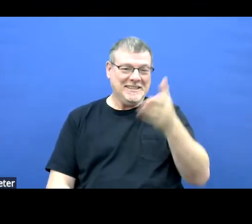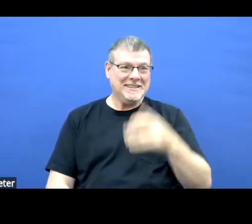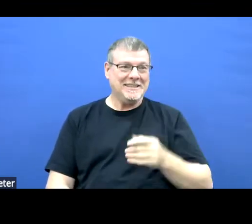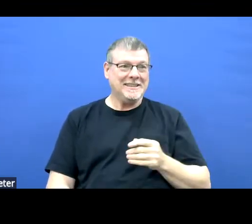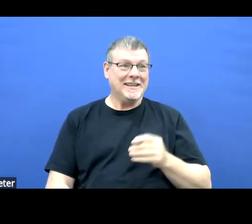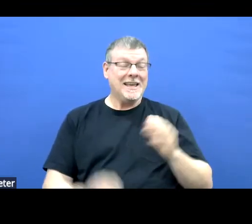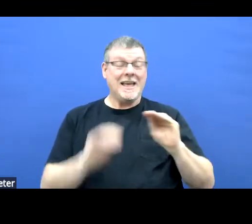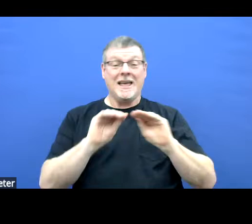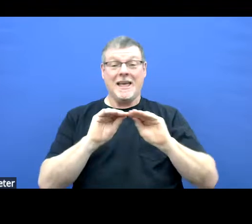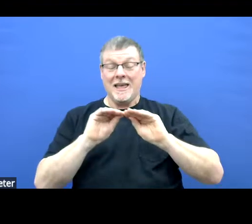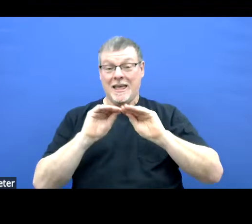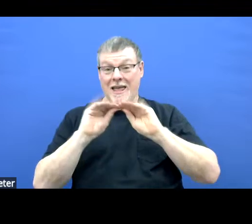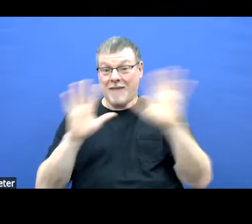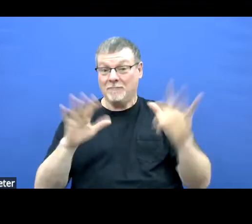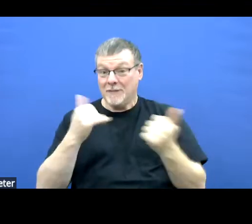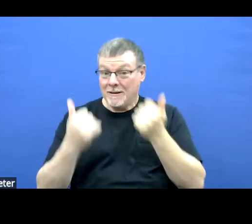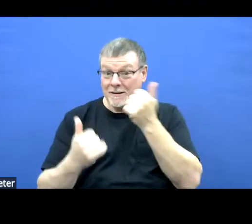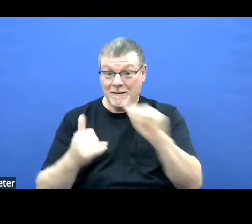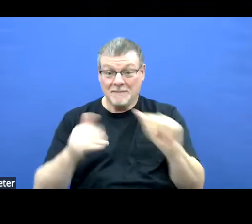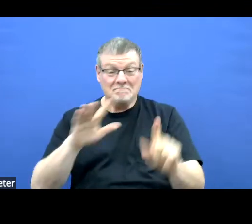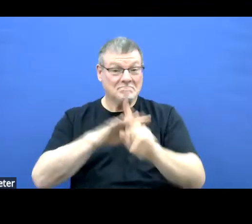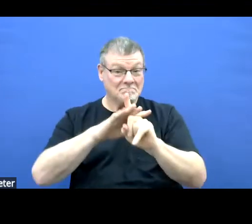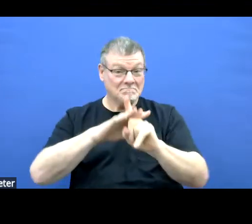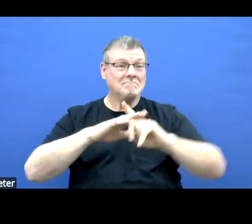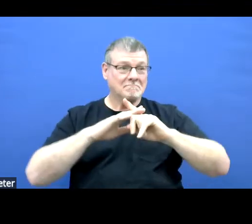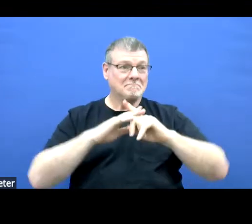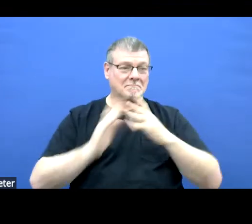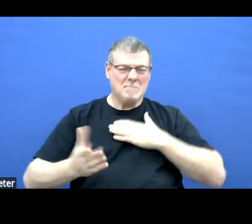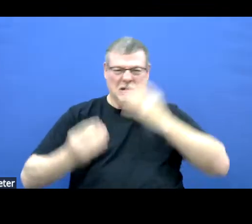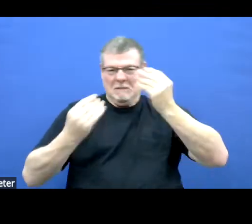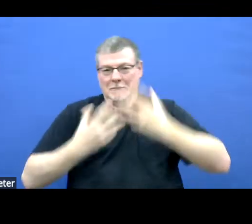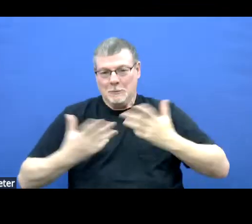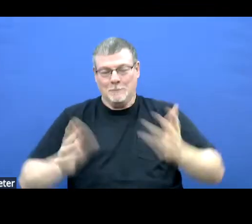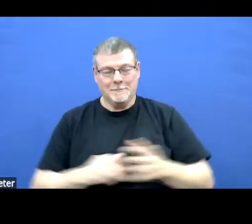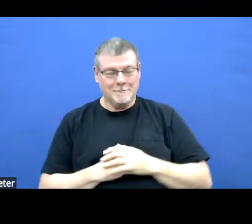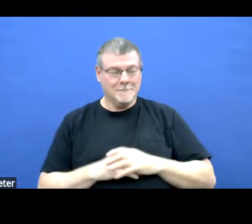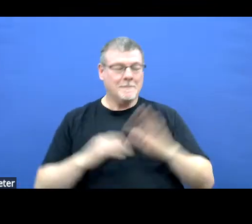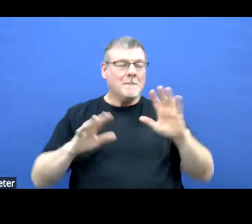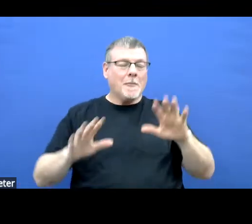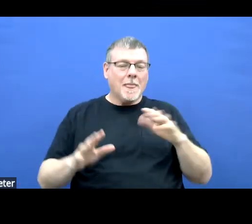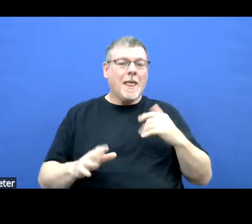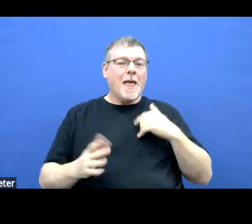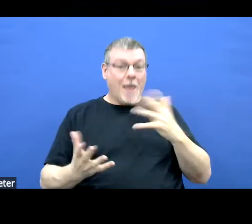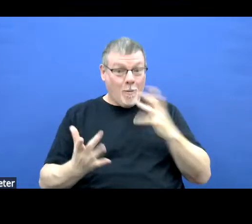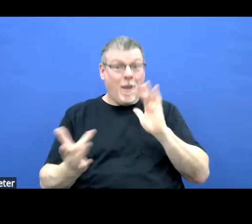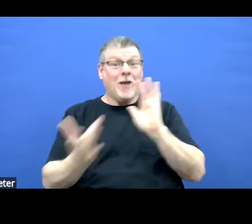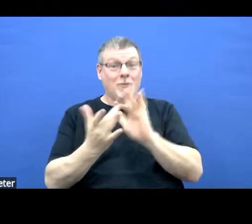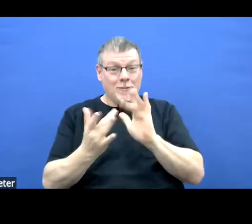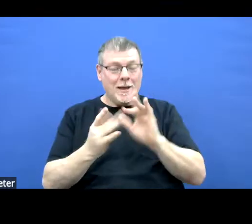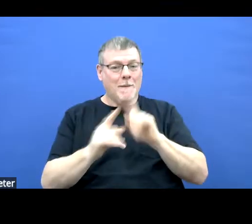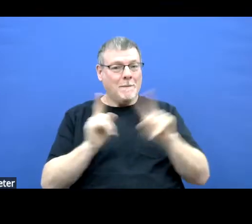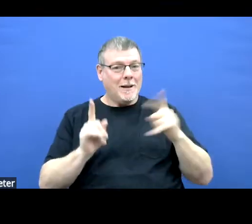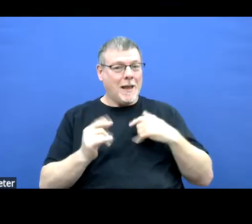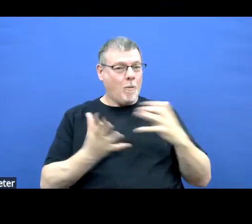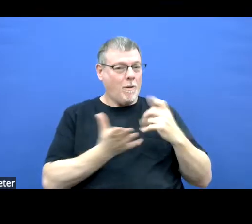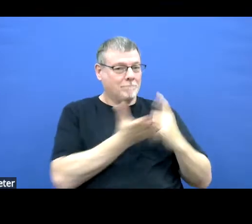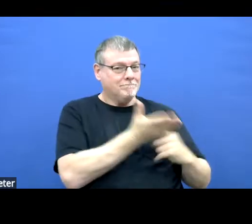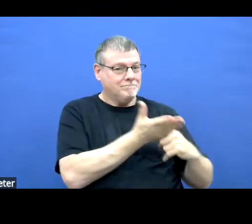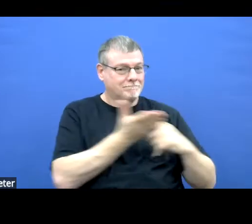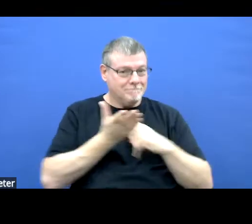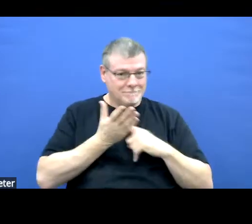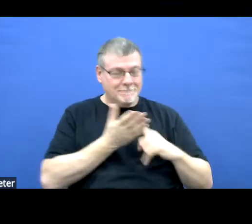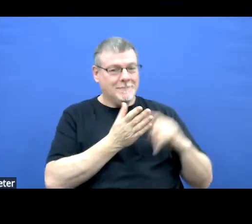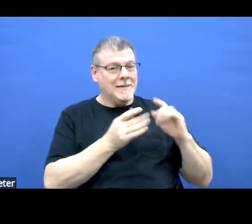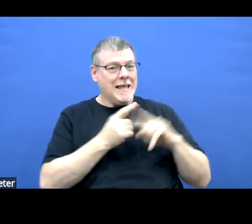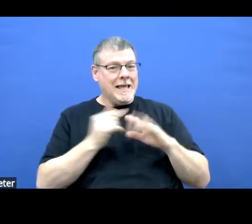there's anything that comes up that you, please let us know. And we'll. Well, like I said, I want to reach out and I want to start having some discussions on the